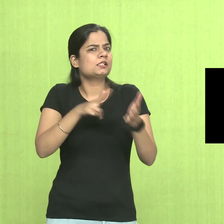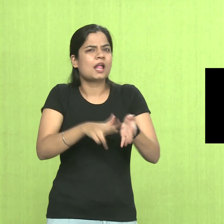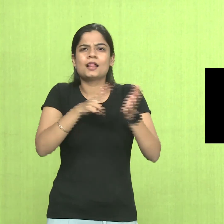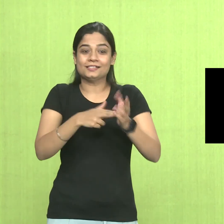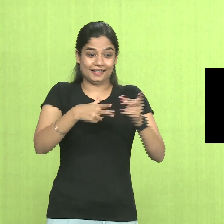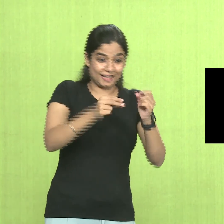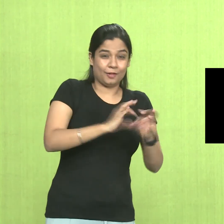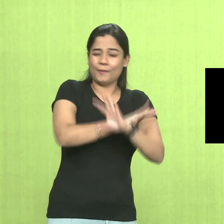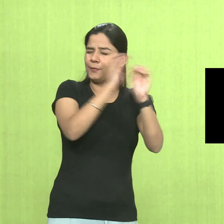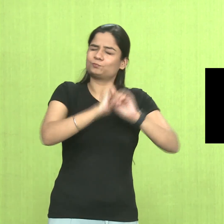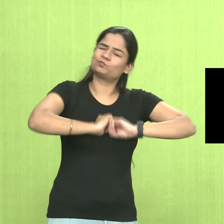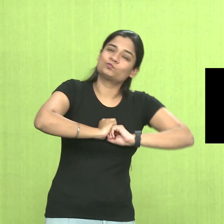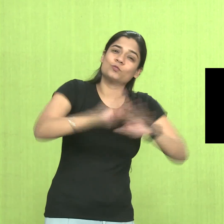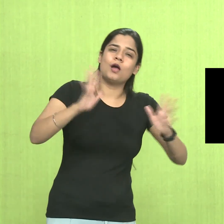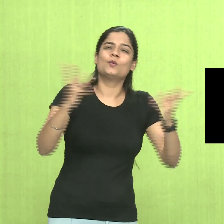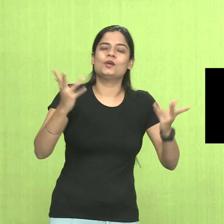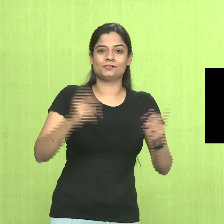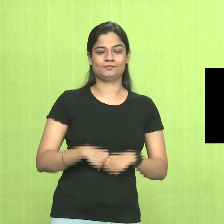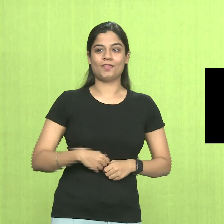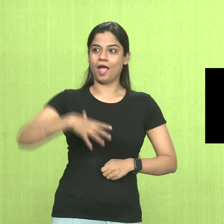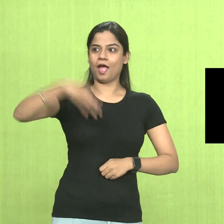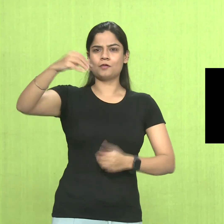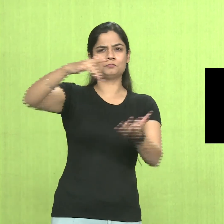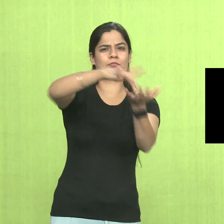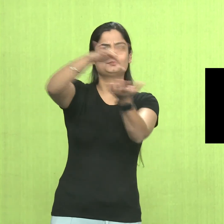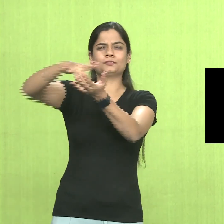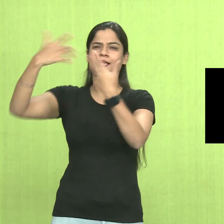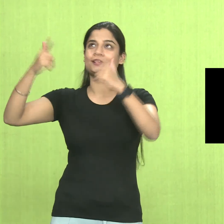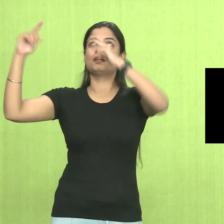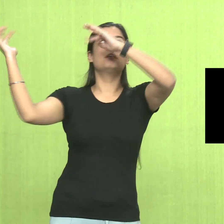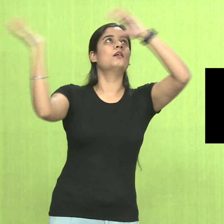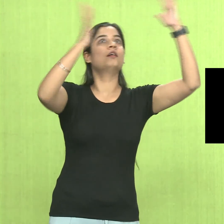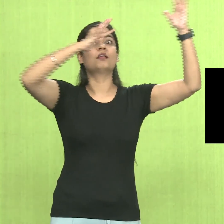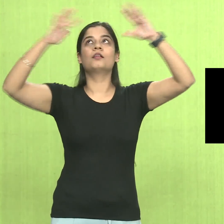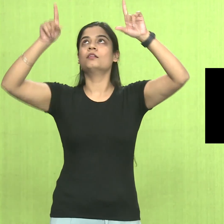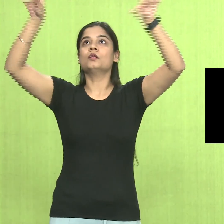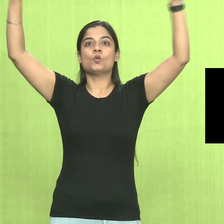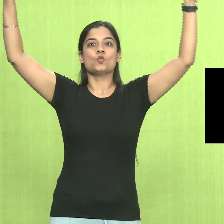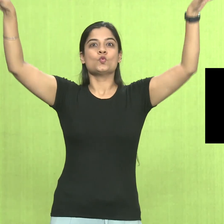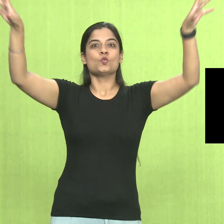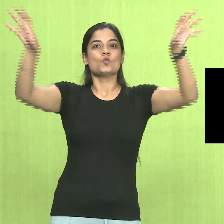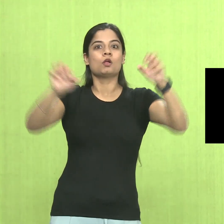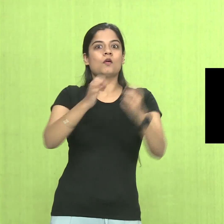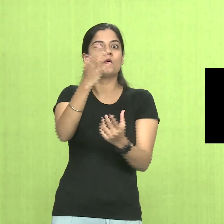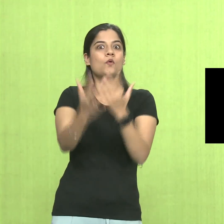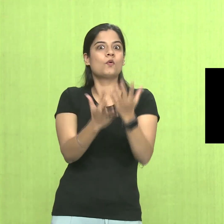It's a natural way of cooking. Solar energy is primary source. In any place where there is solar